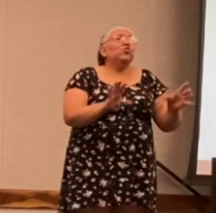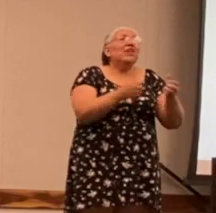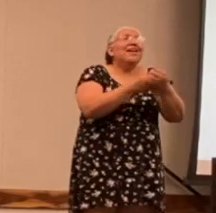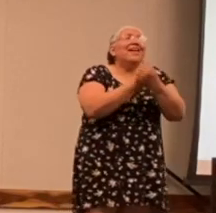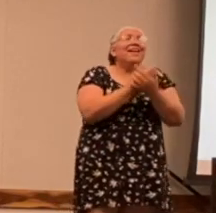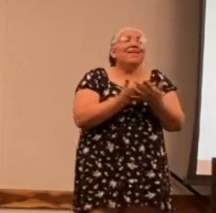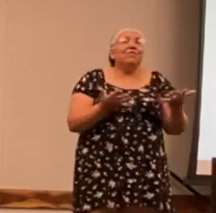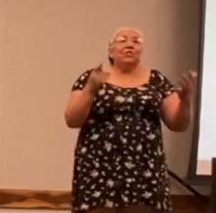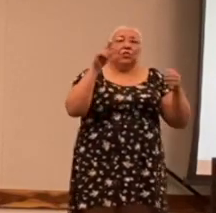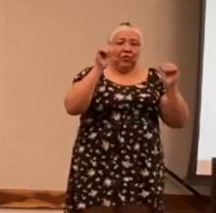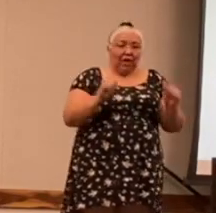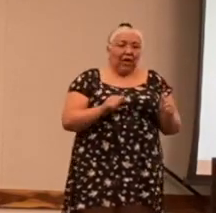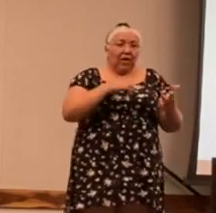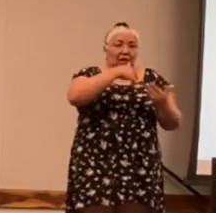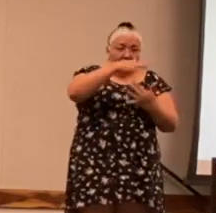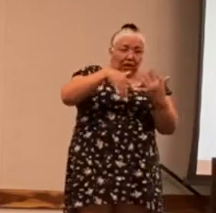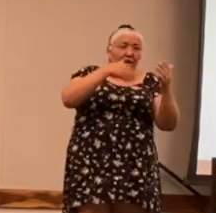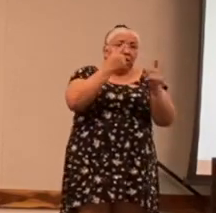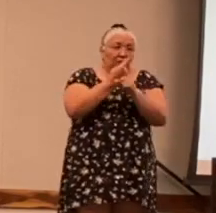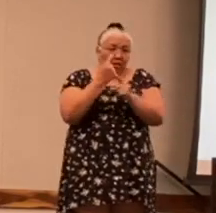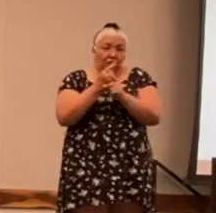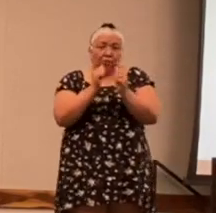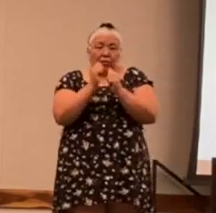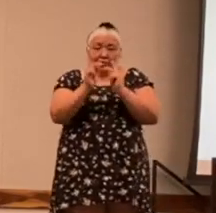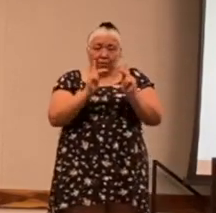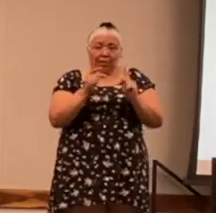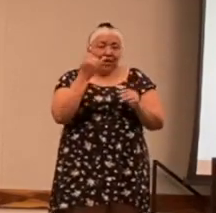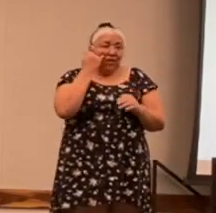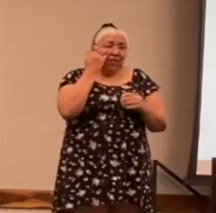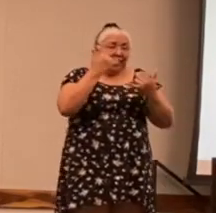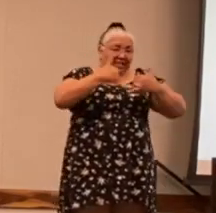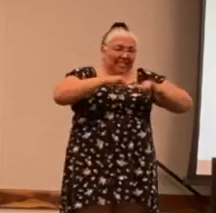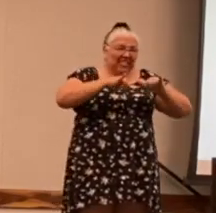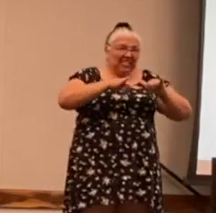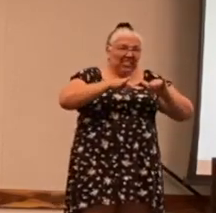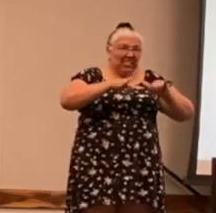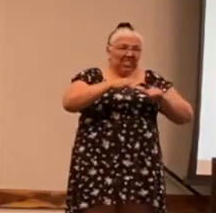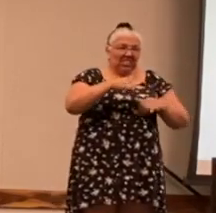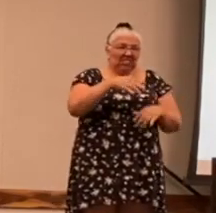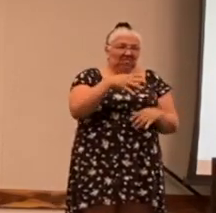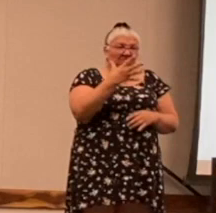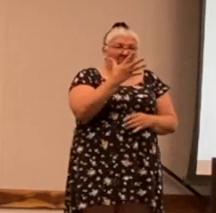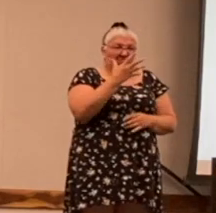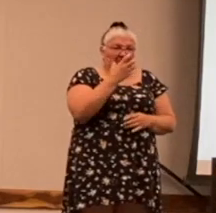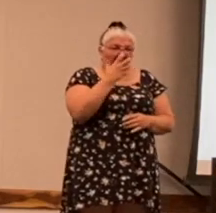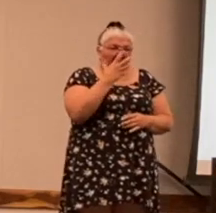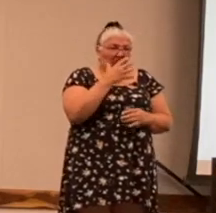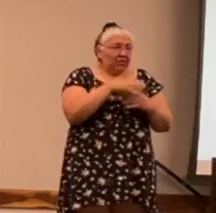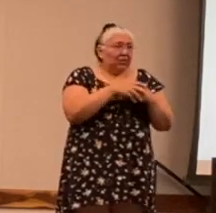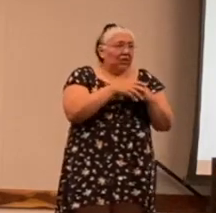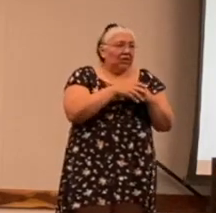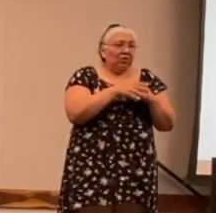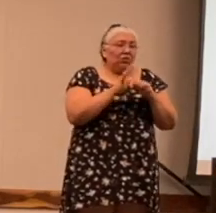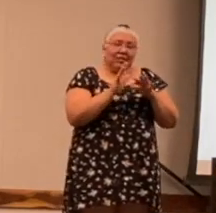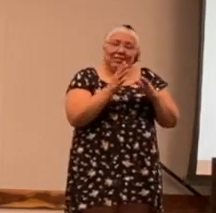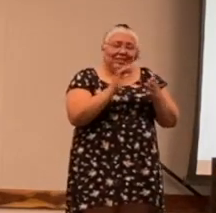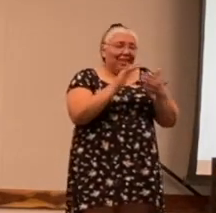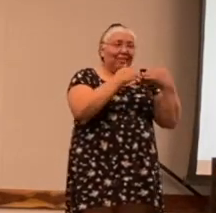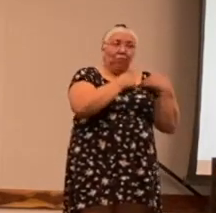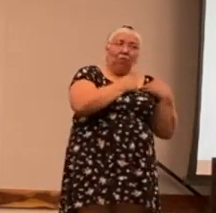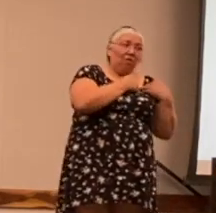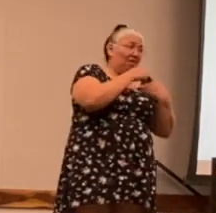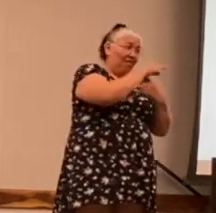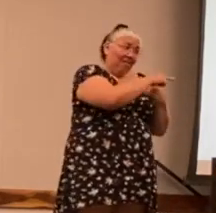Do everything you can to get along with people. And if they should still harbor a grudge, listen, that's on them. You don't need to